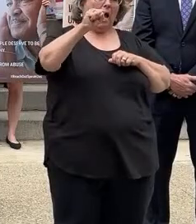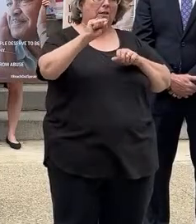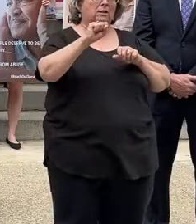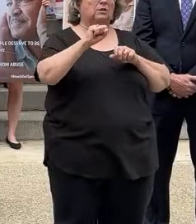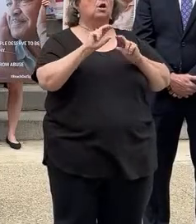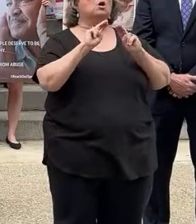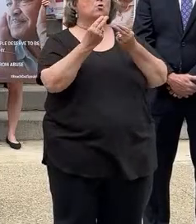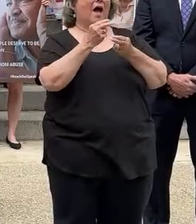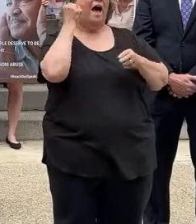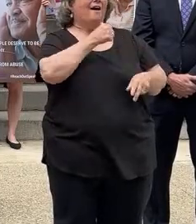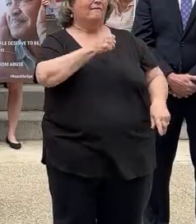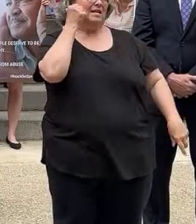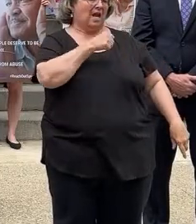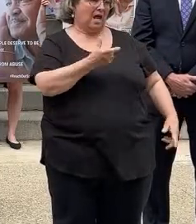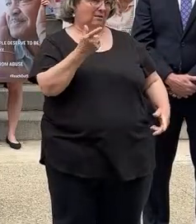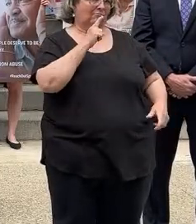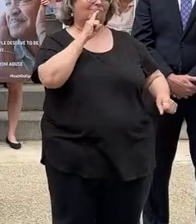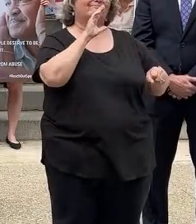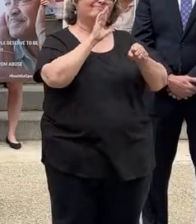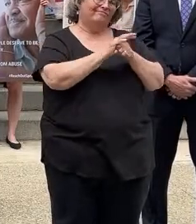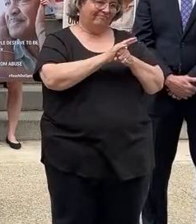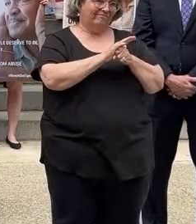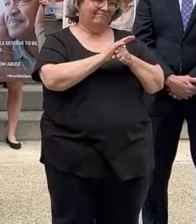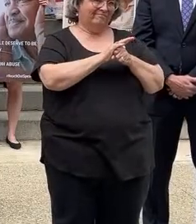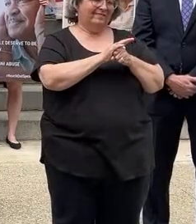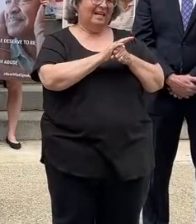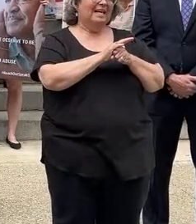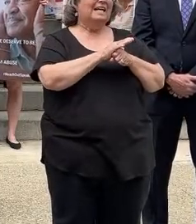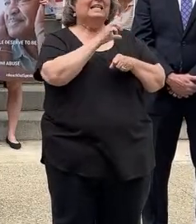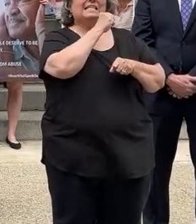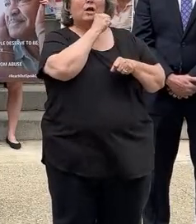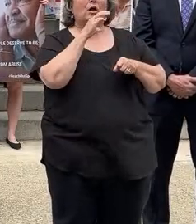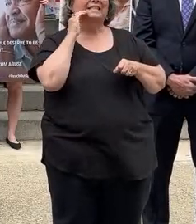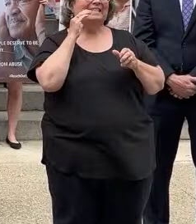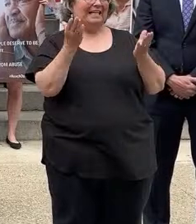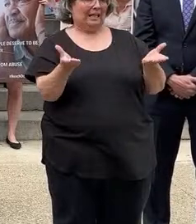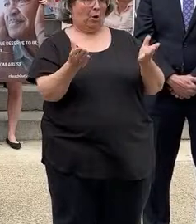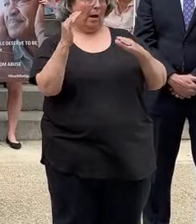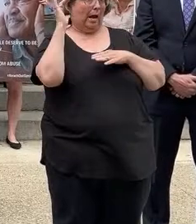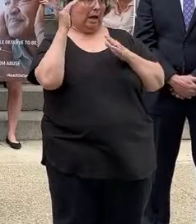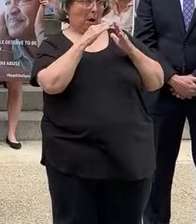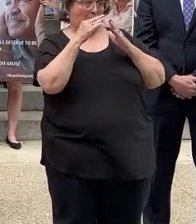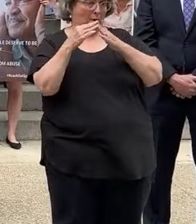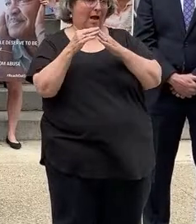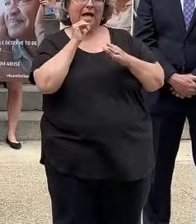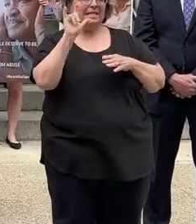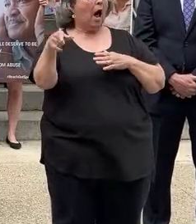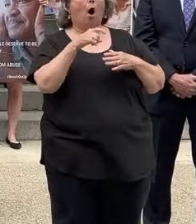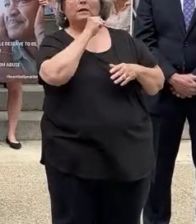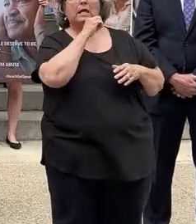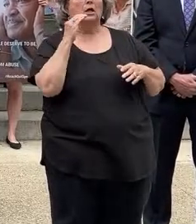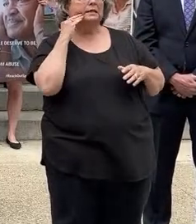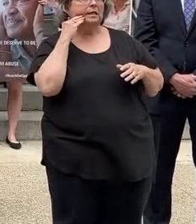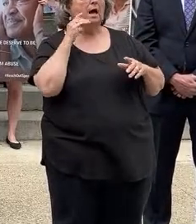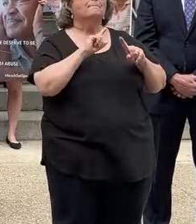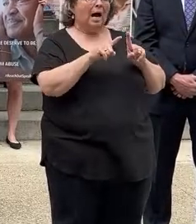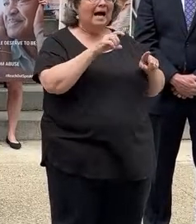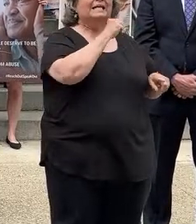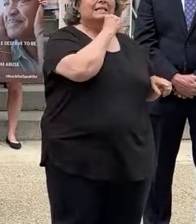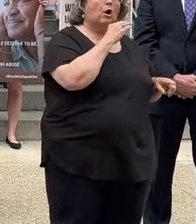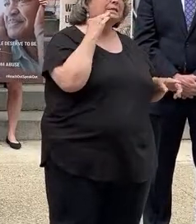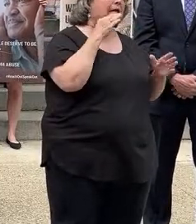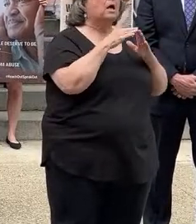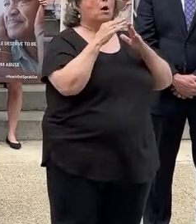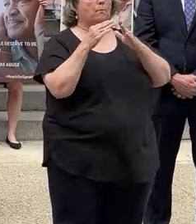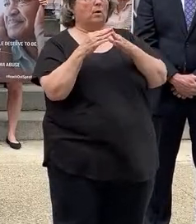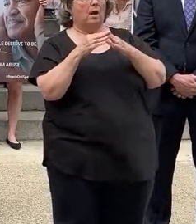Unit that each day ensures that the seniors in our community and they're not all seniors they deal with, but the seniors in our